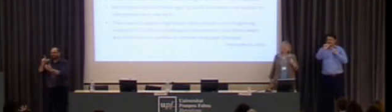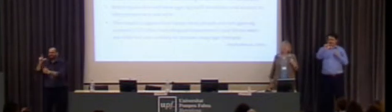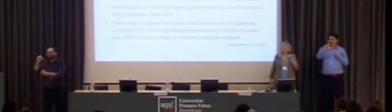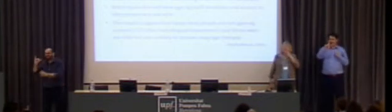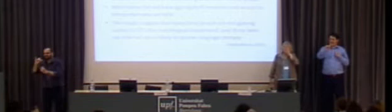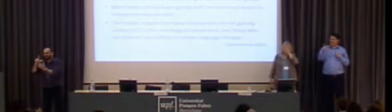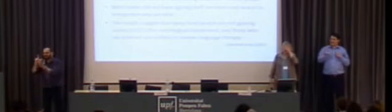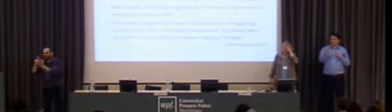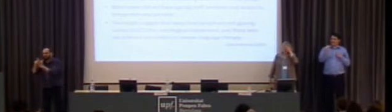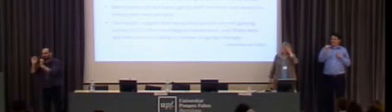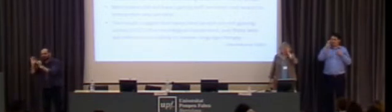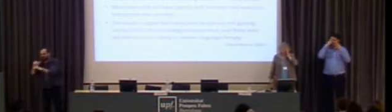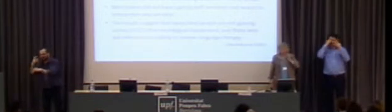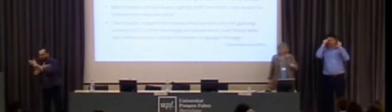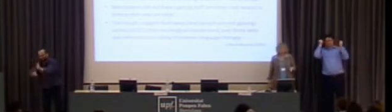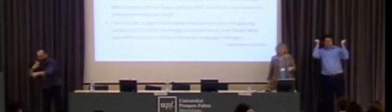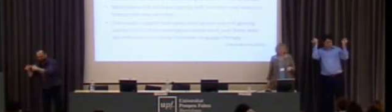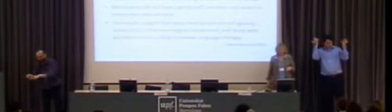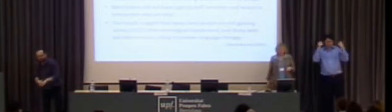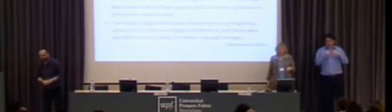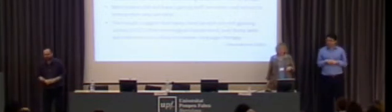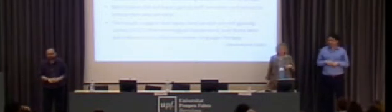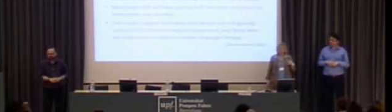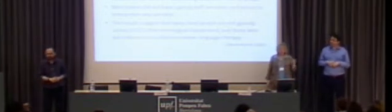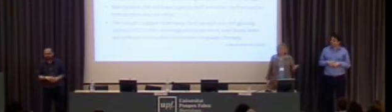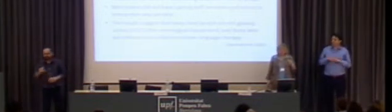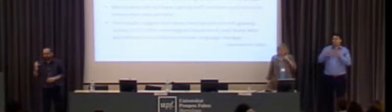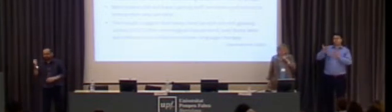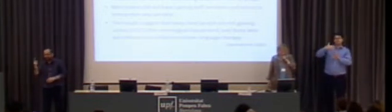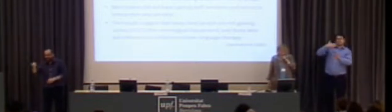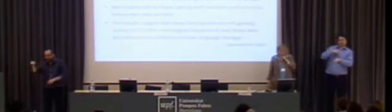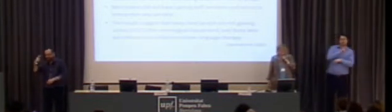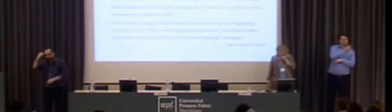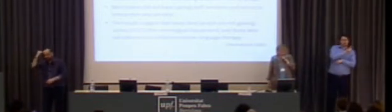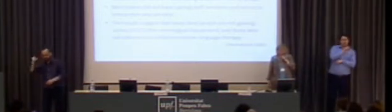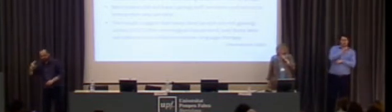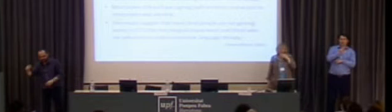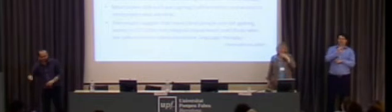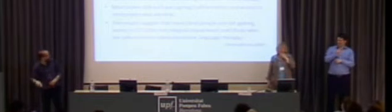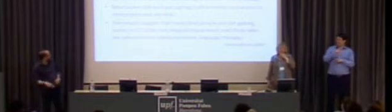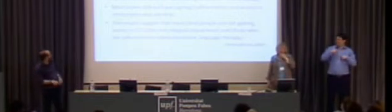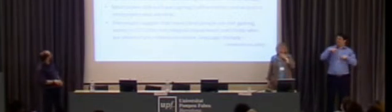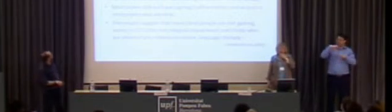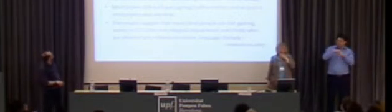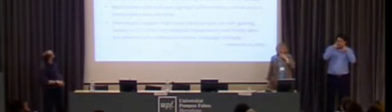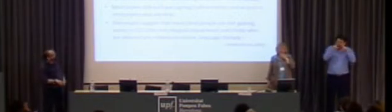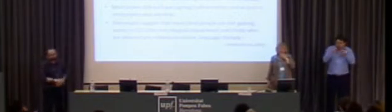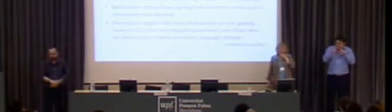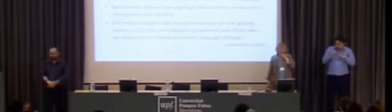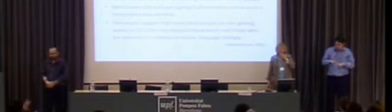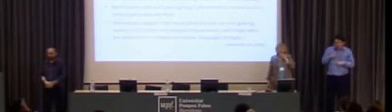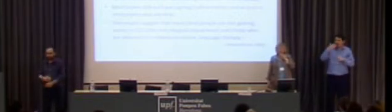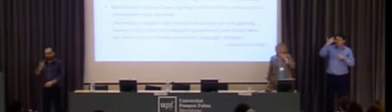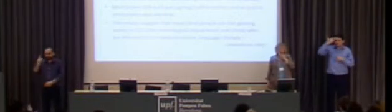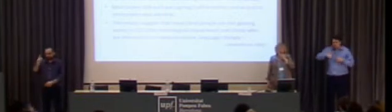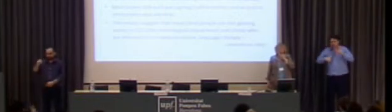We did a study back in 2003 when we were doing our stroke research to find out how many deaf people